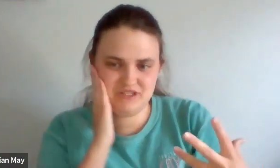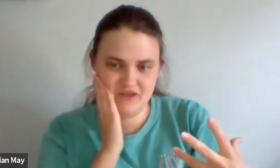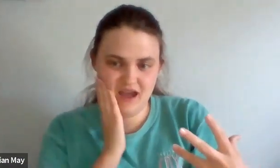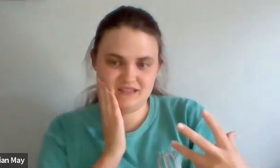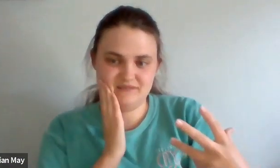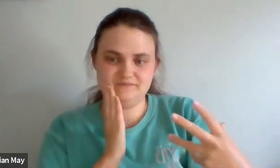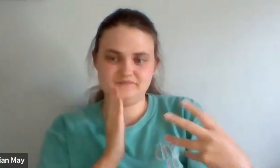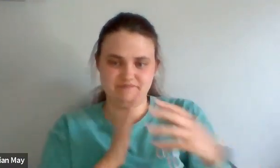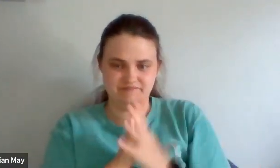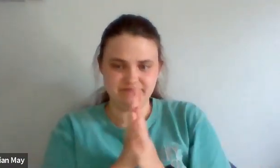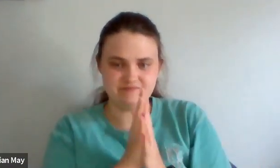do that.